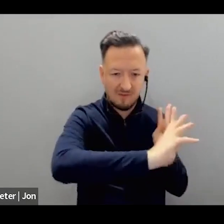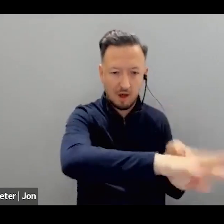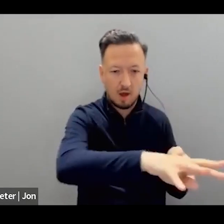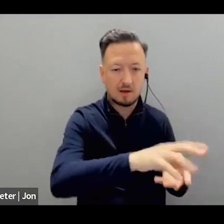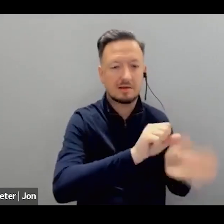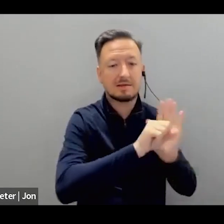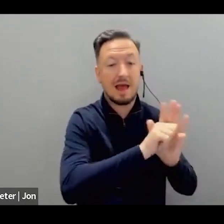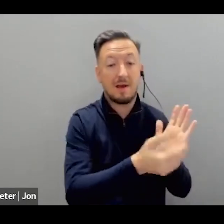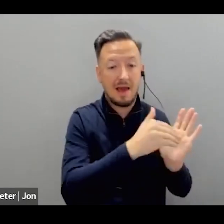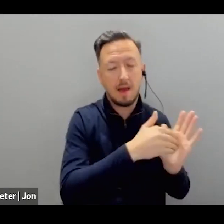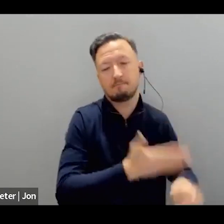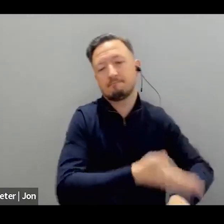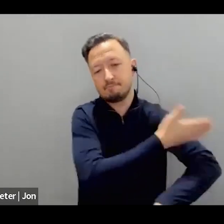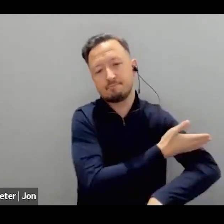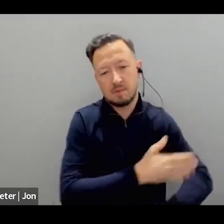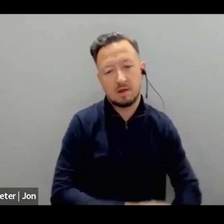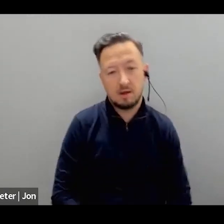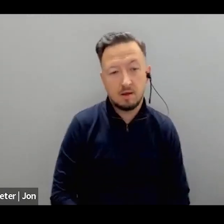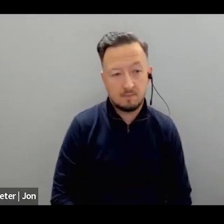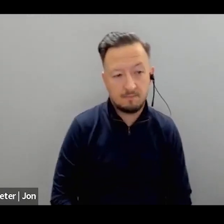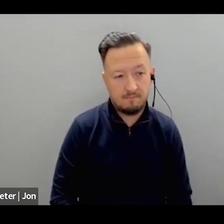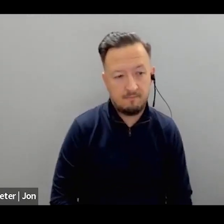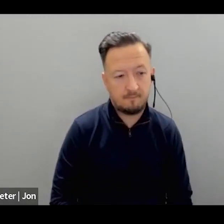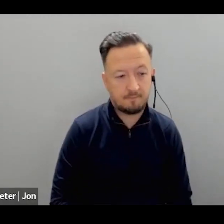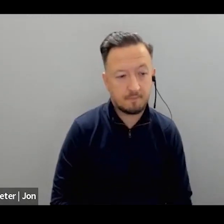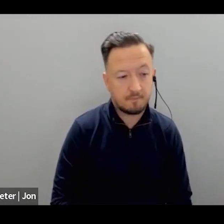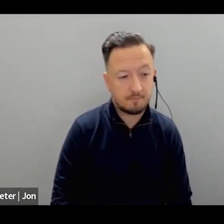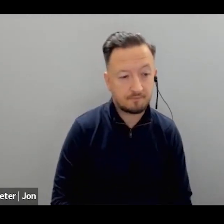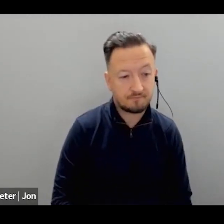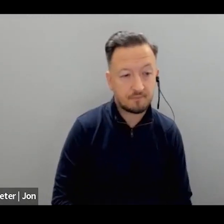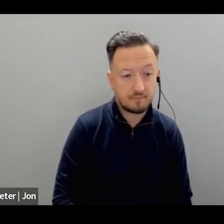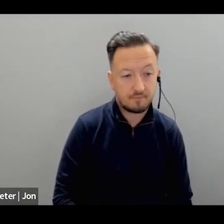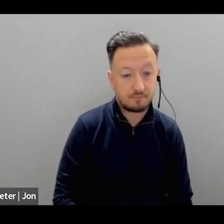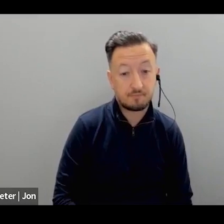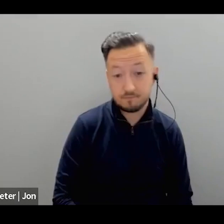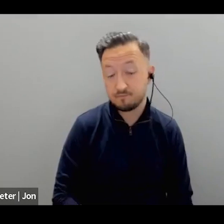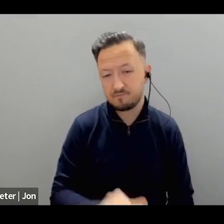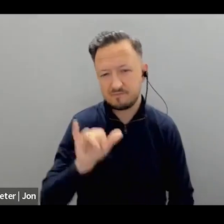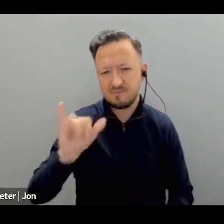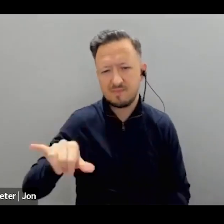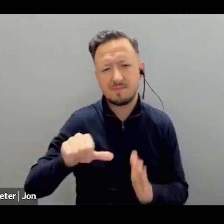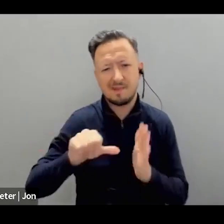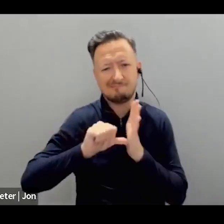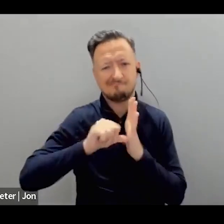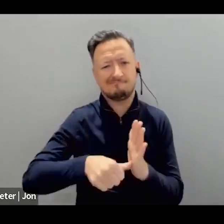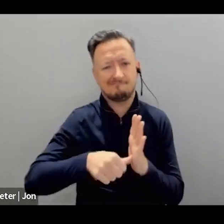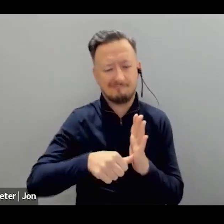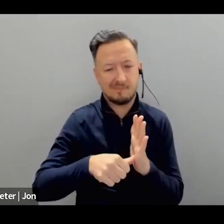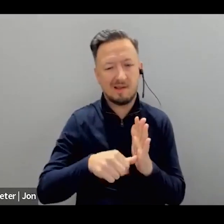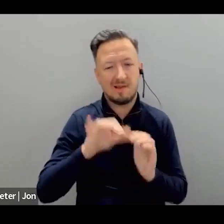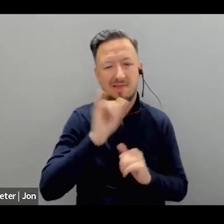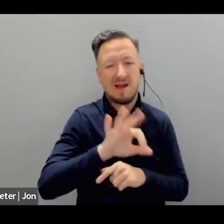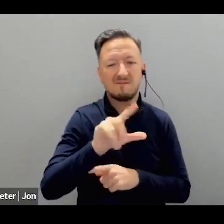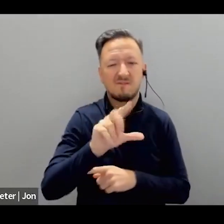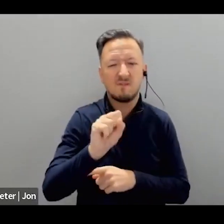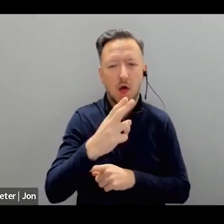great. Mm-hmm. Okay. Yeah, and that sort of reinforces that the flushing